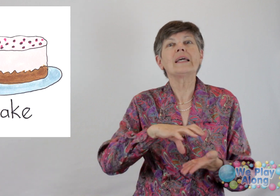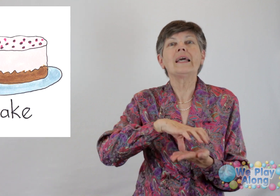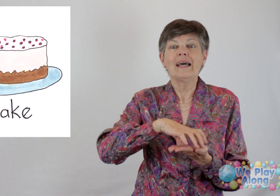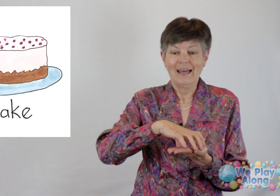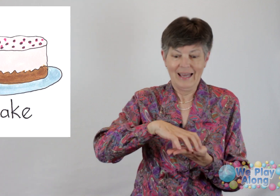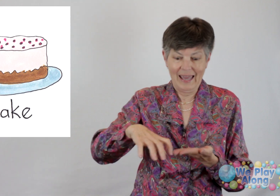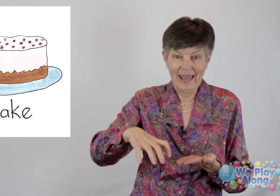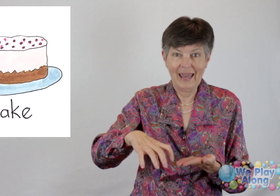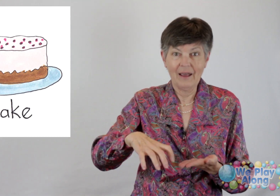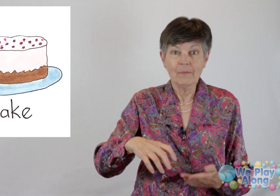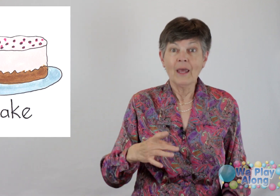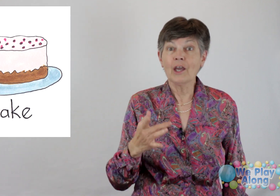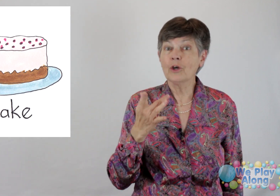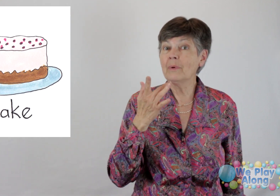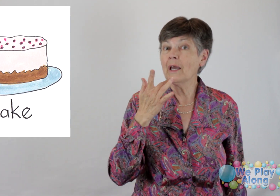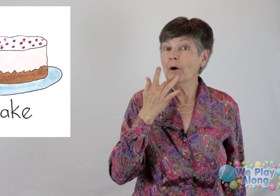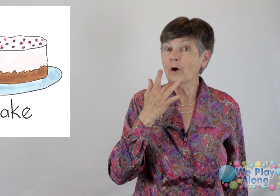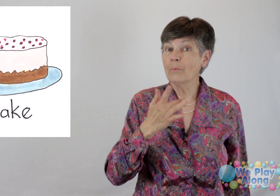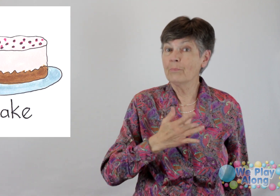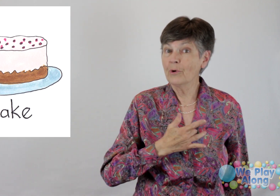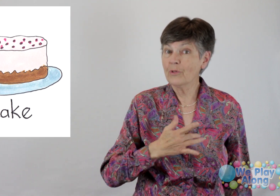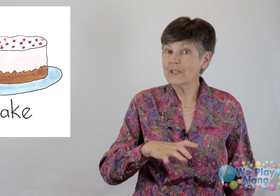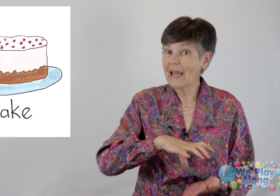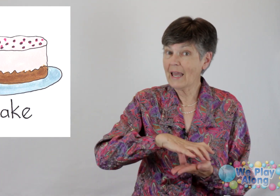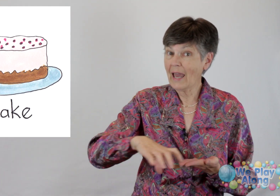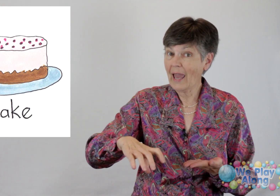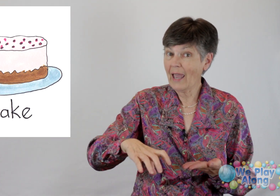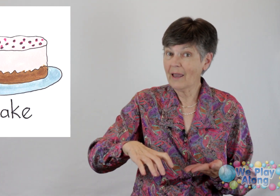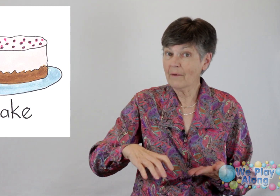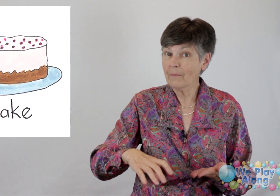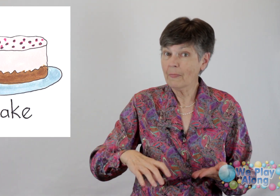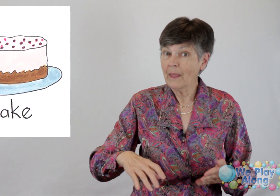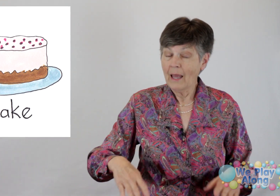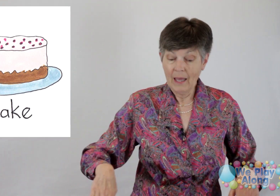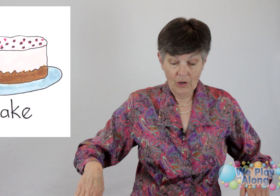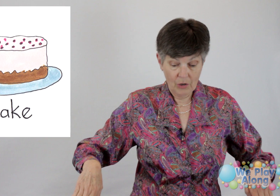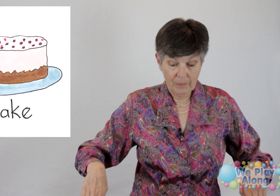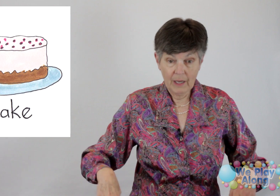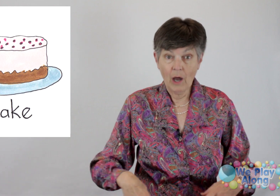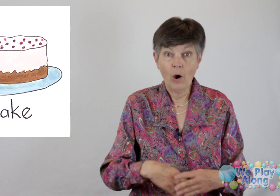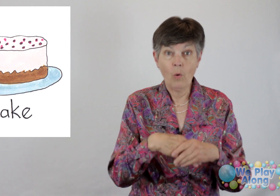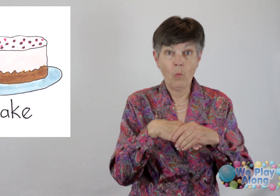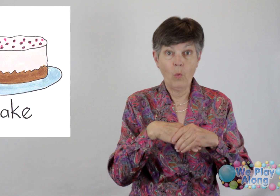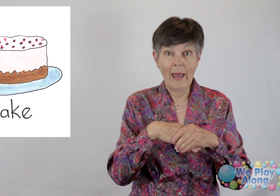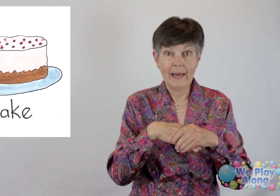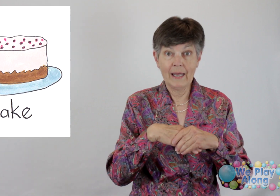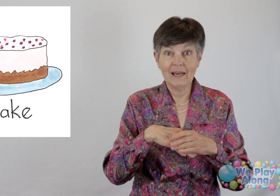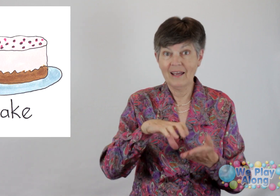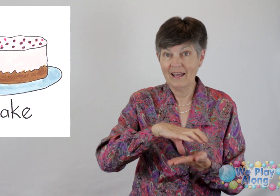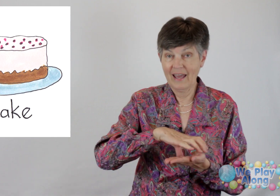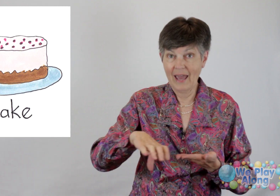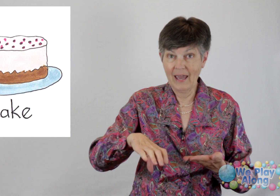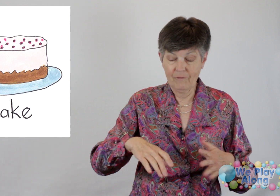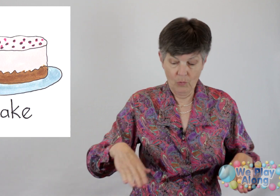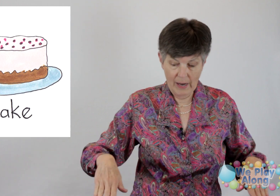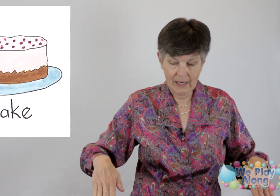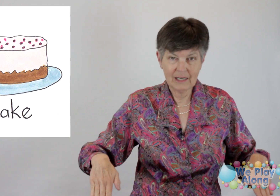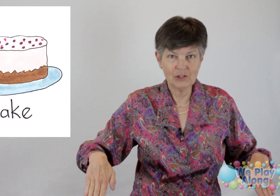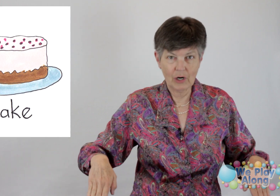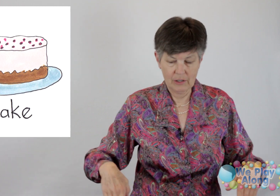Usually cake. It could be a birthday cake. It could be a wedding cake for wedding, because you've got